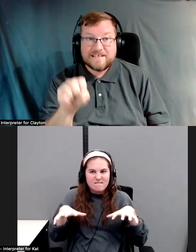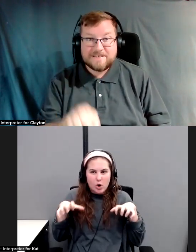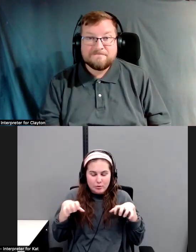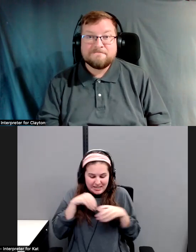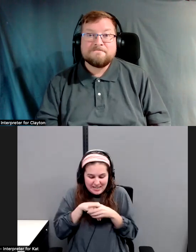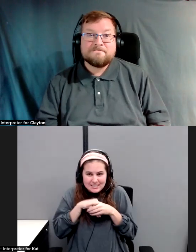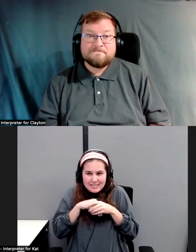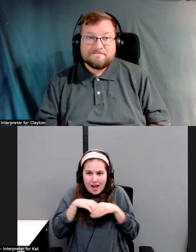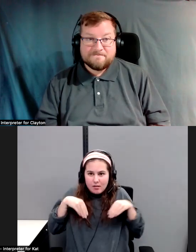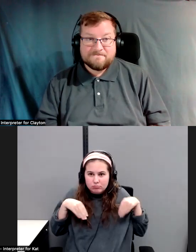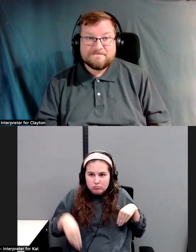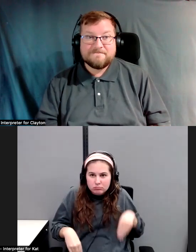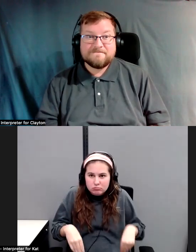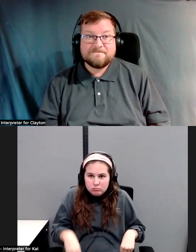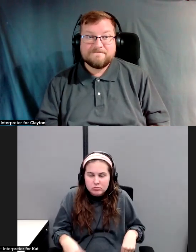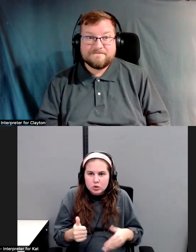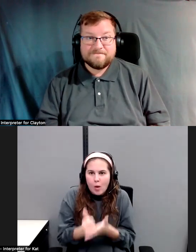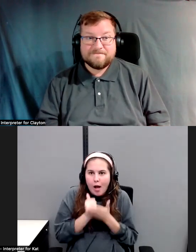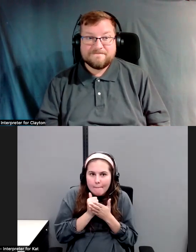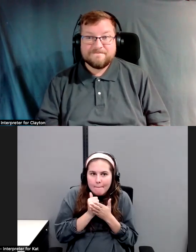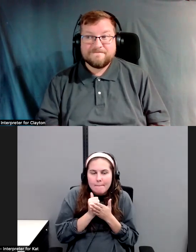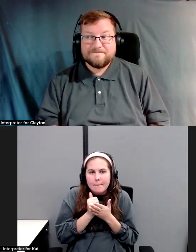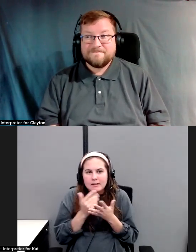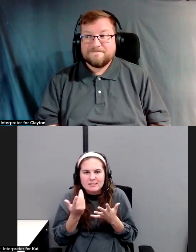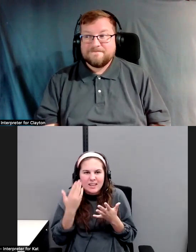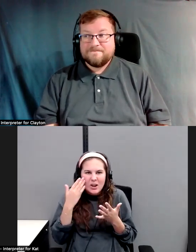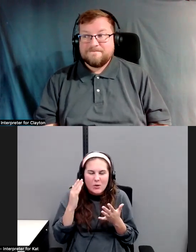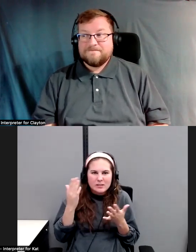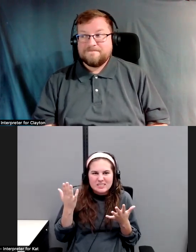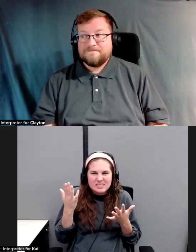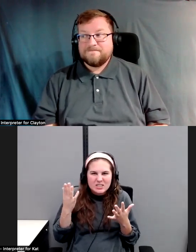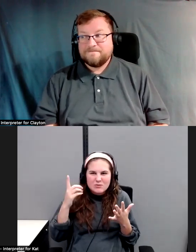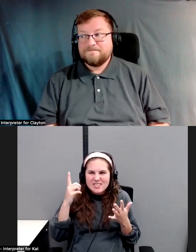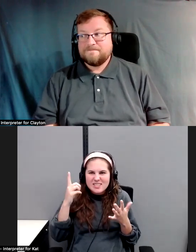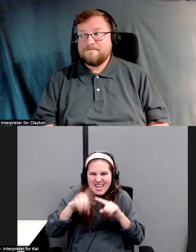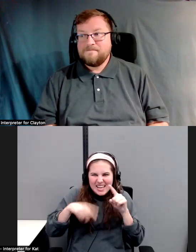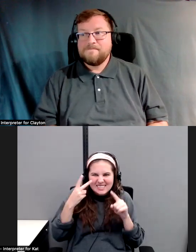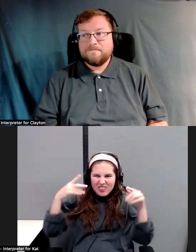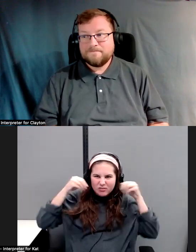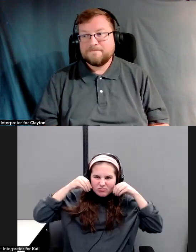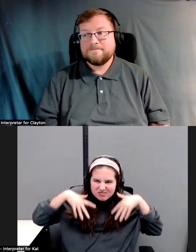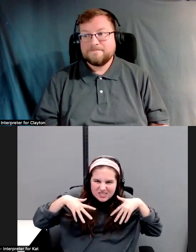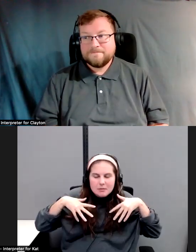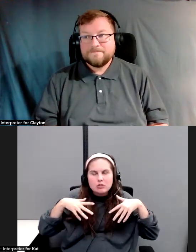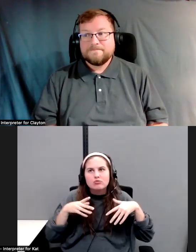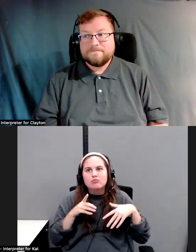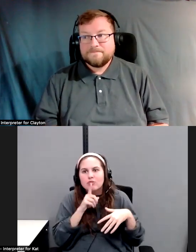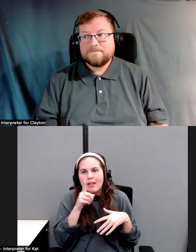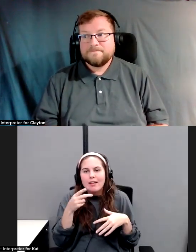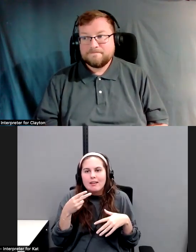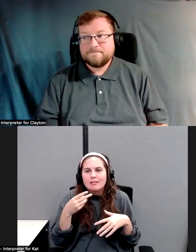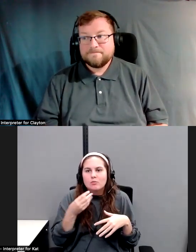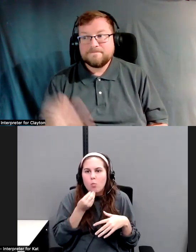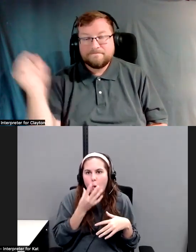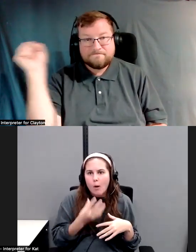horse. I was like, I could tell if you were riding or whatever because it was really hot. Filming a movie.